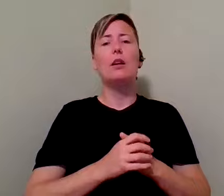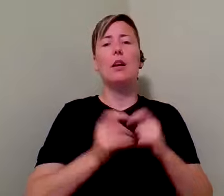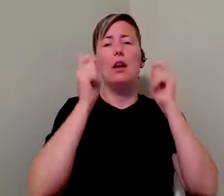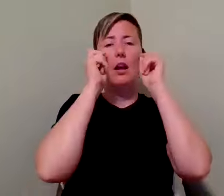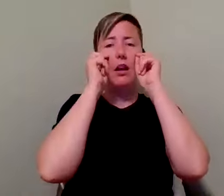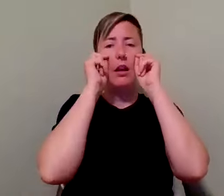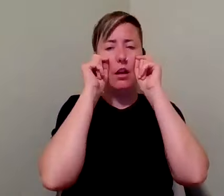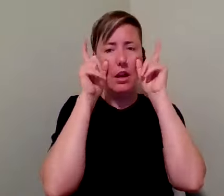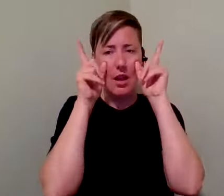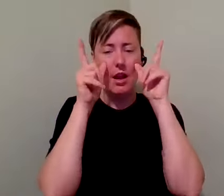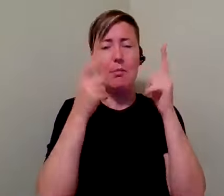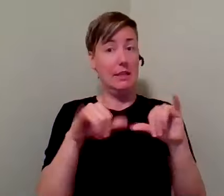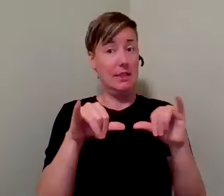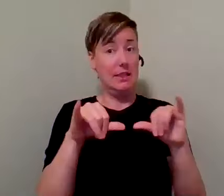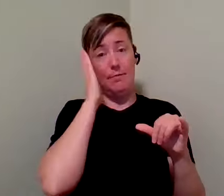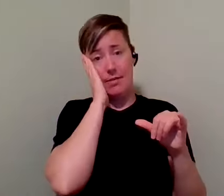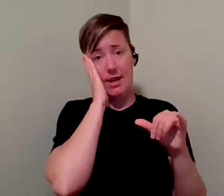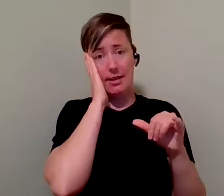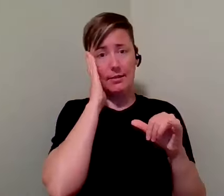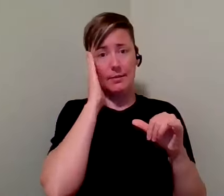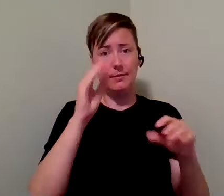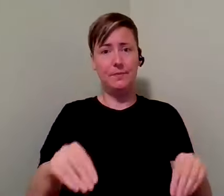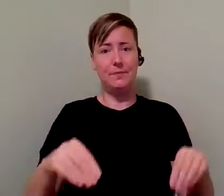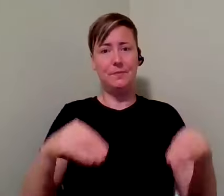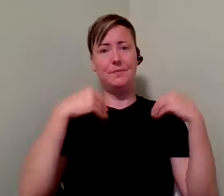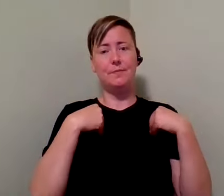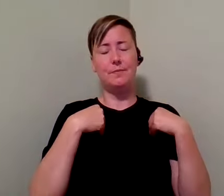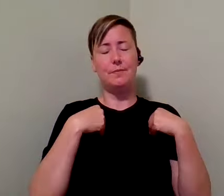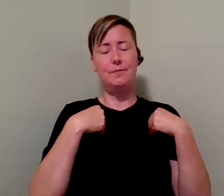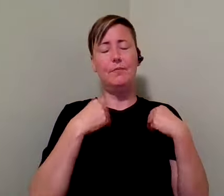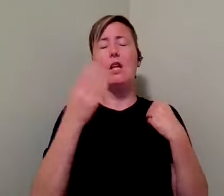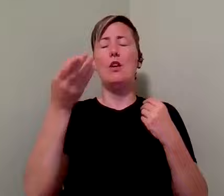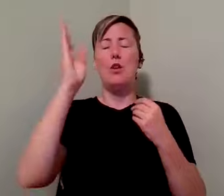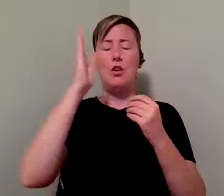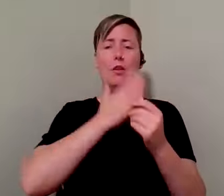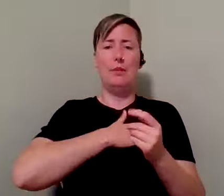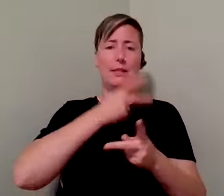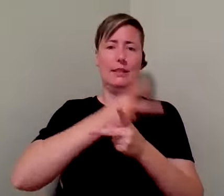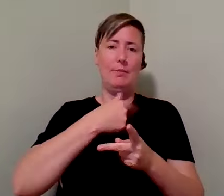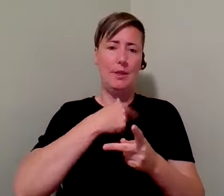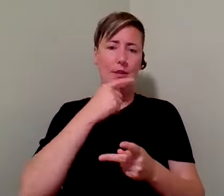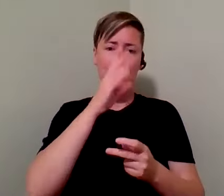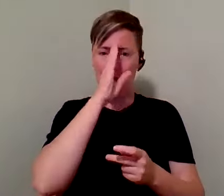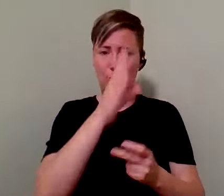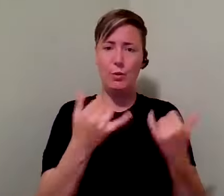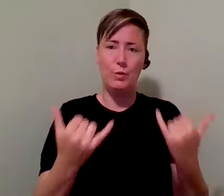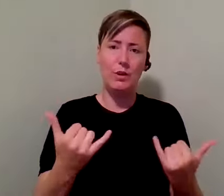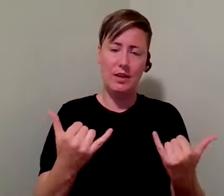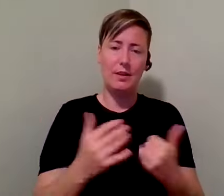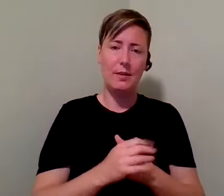bed, God, please keep me sober today. Okay? By me saying, God, please keep me sober,